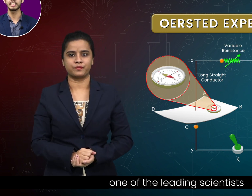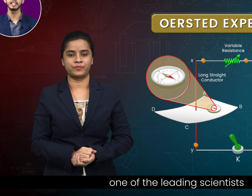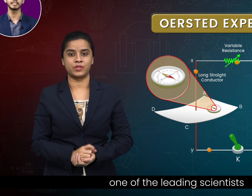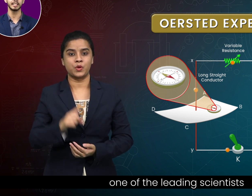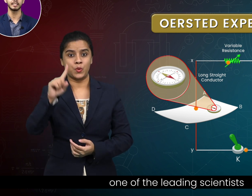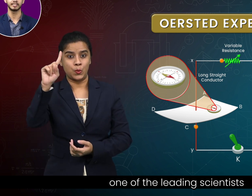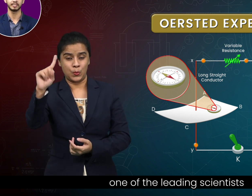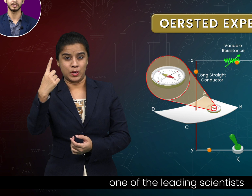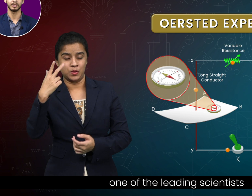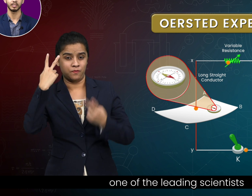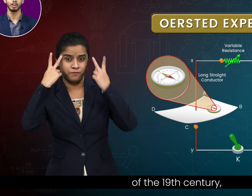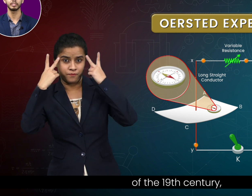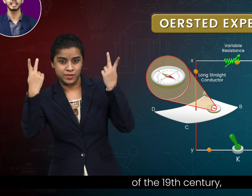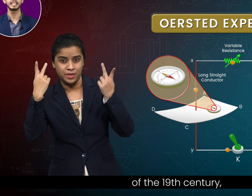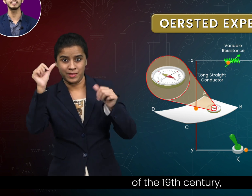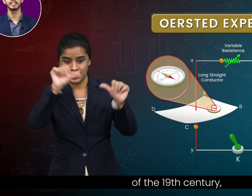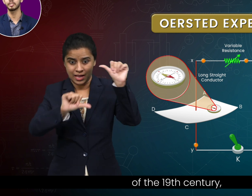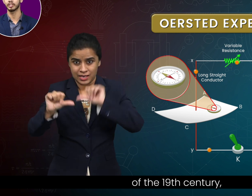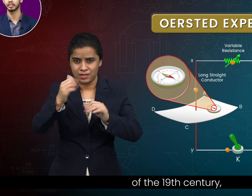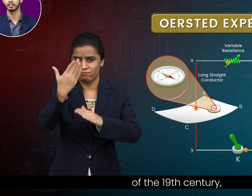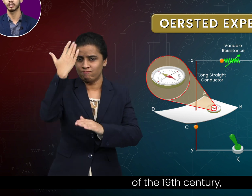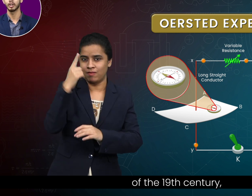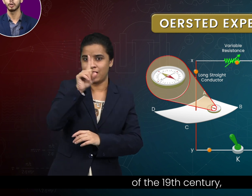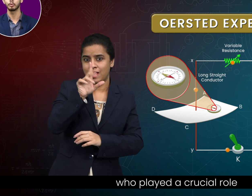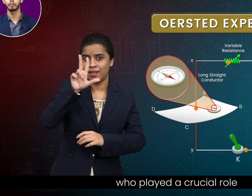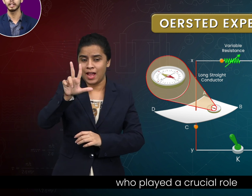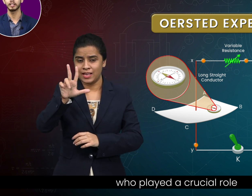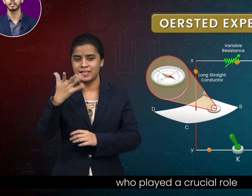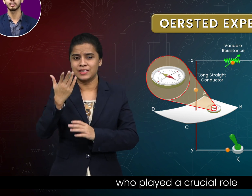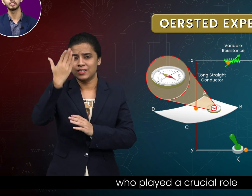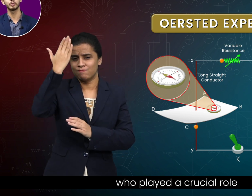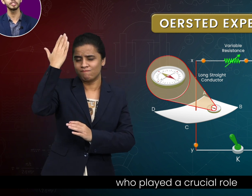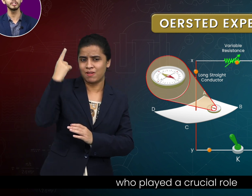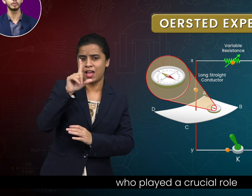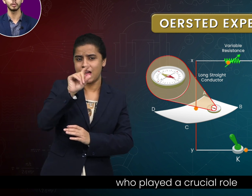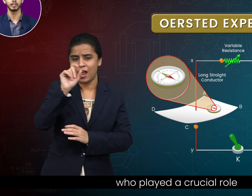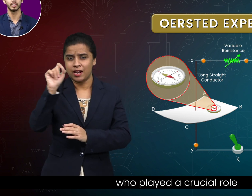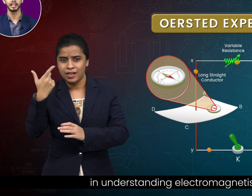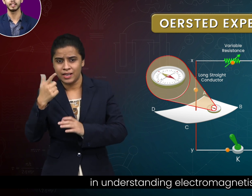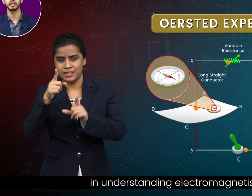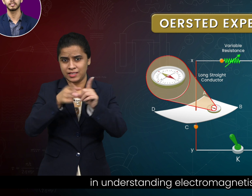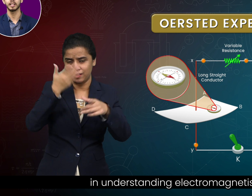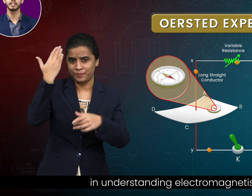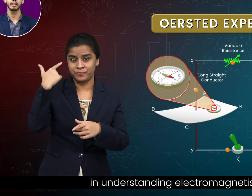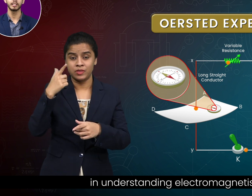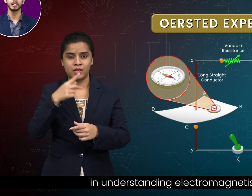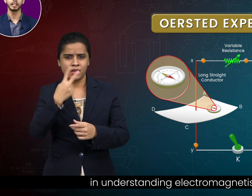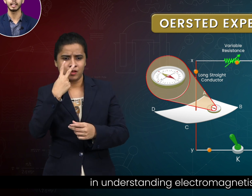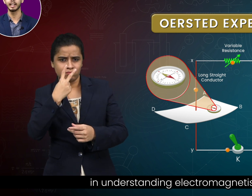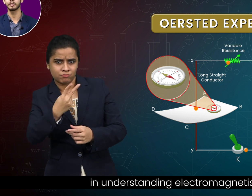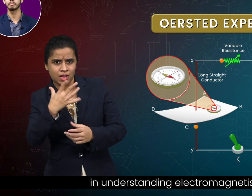One of the leading scientists of the 19th century who played a crucial role in